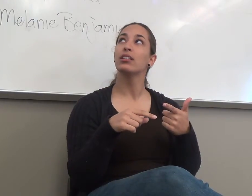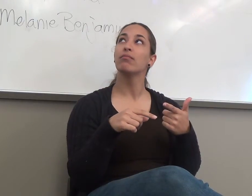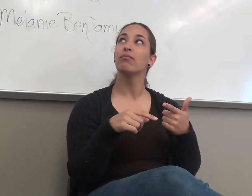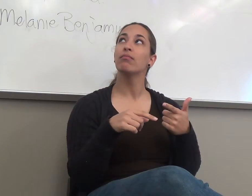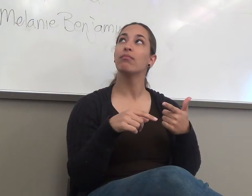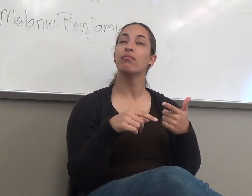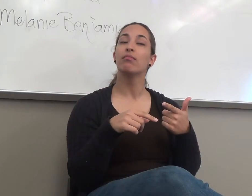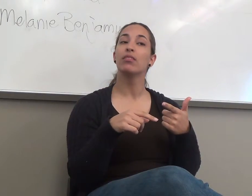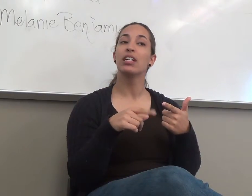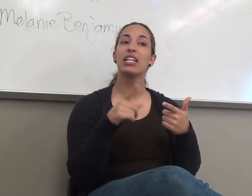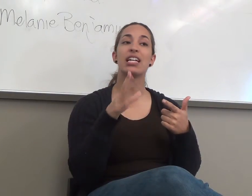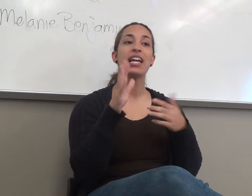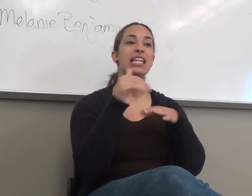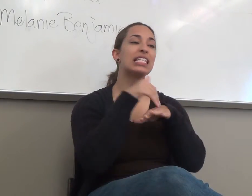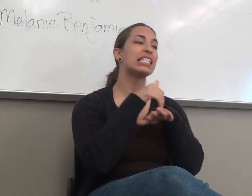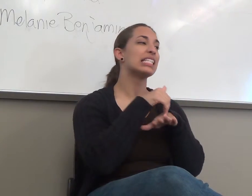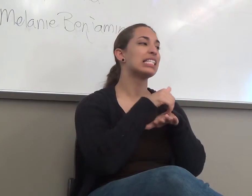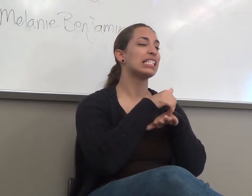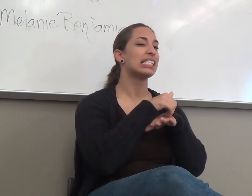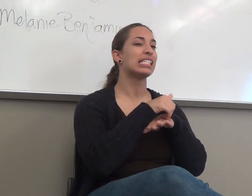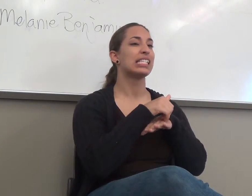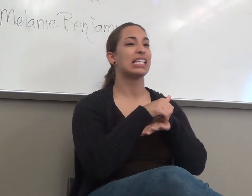It sent $1 million in cash,